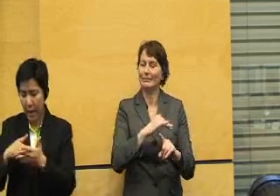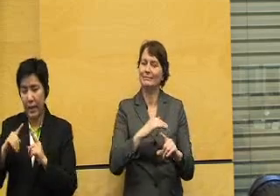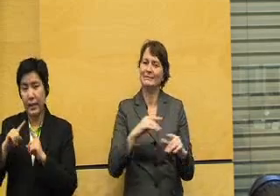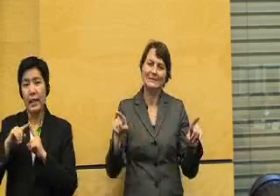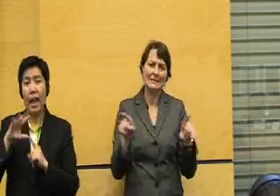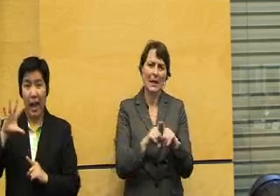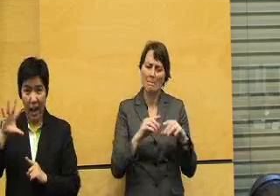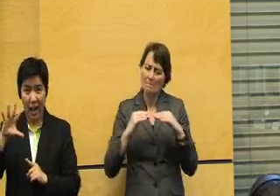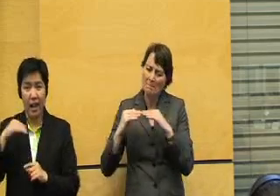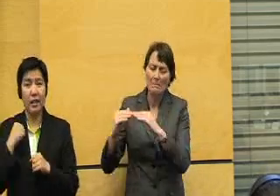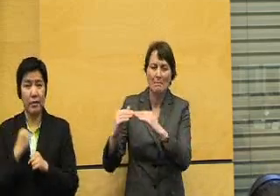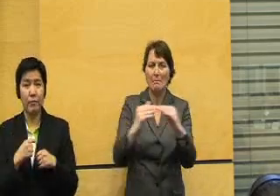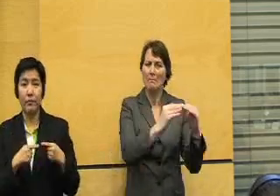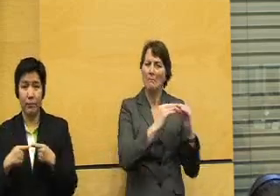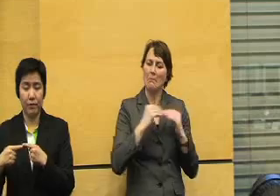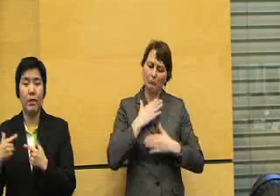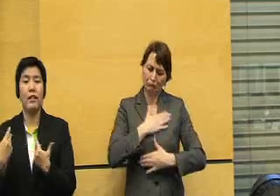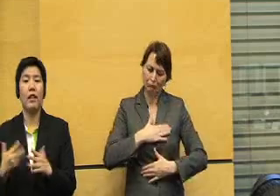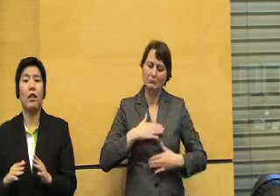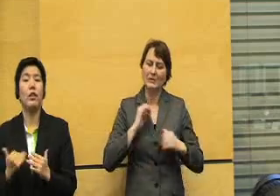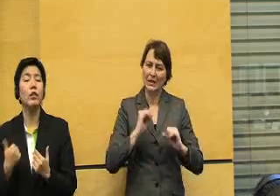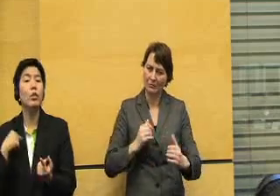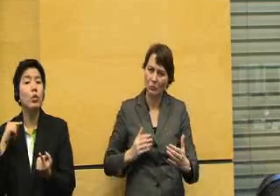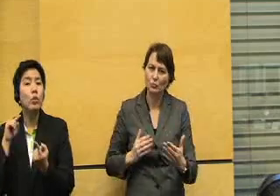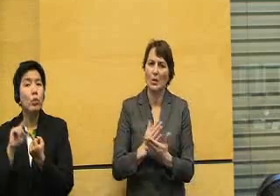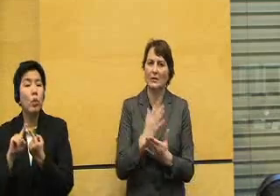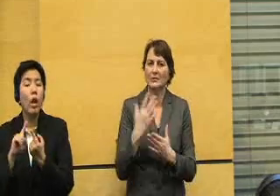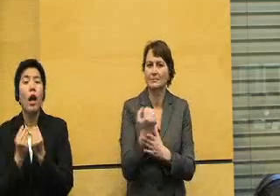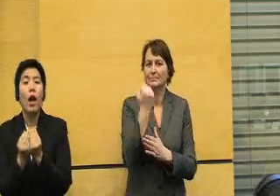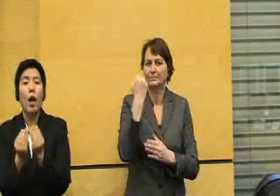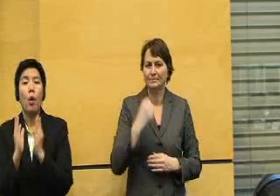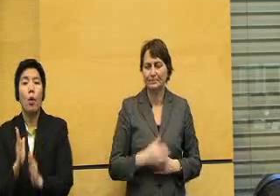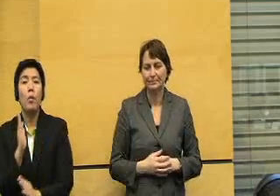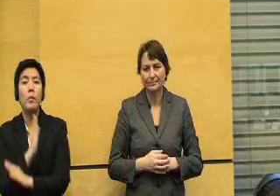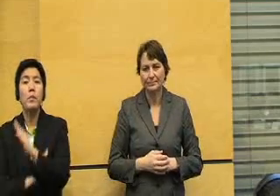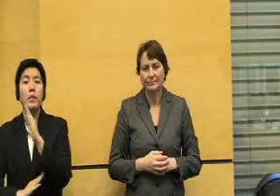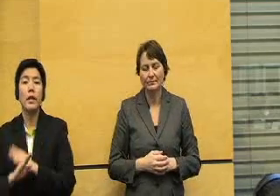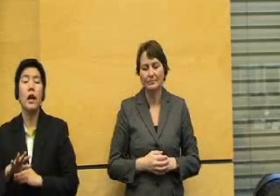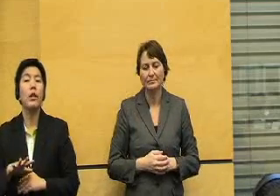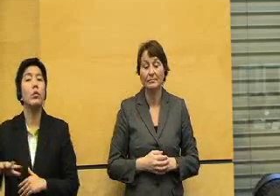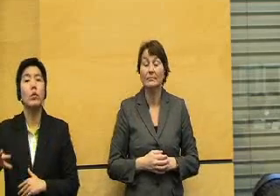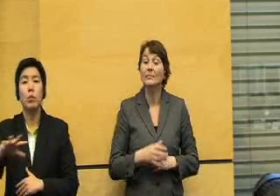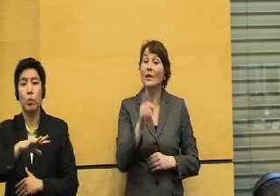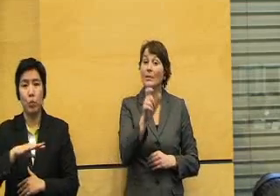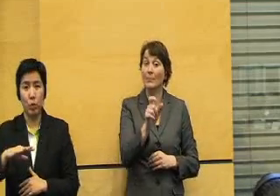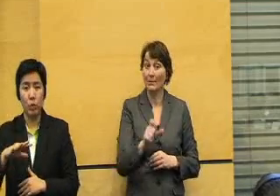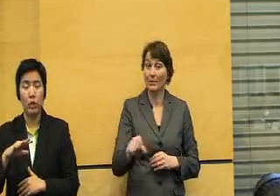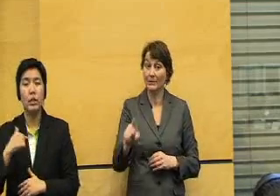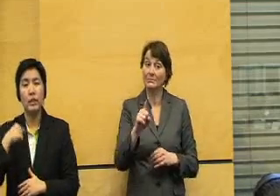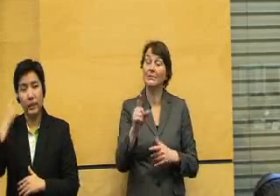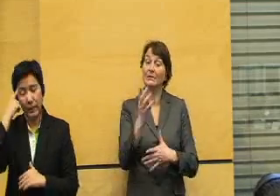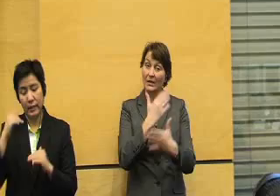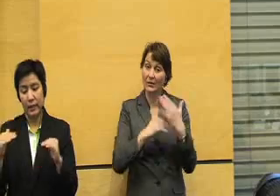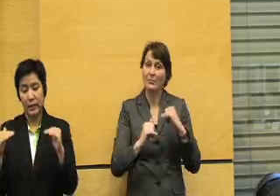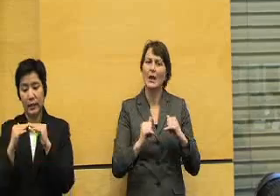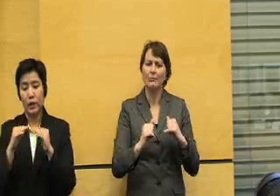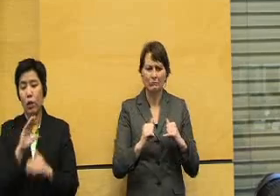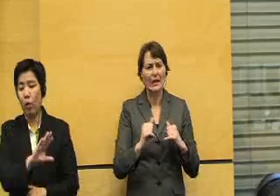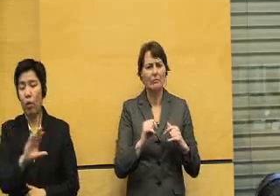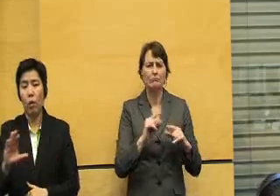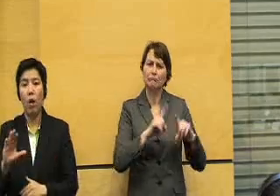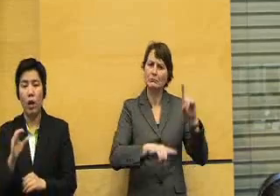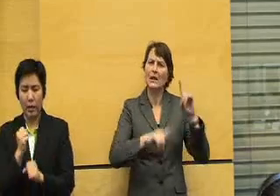equal enjoyment of their rights. Persons with disability are entitled to various forms of support in